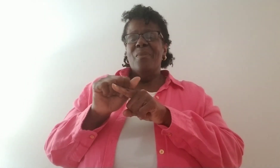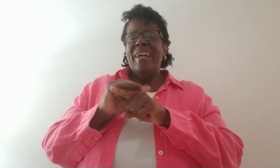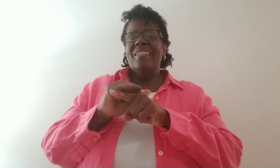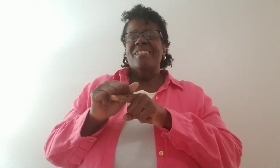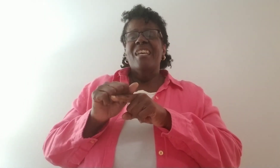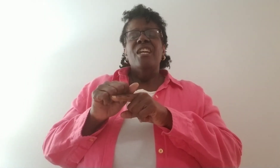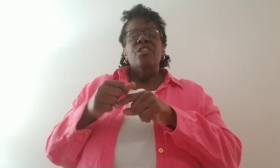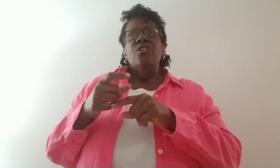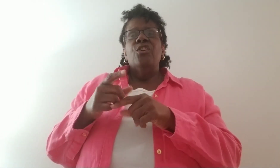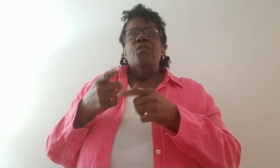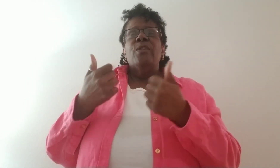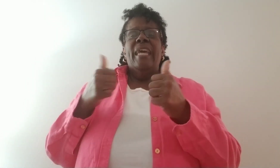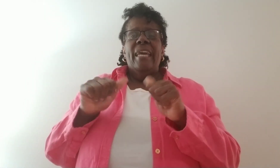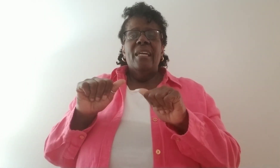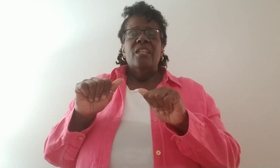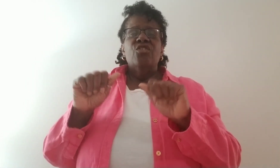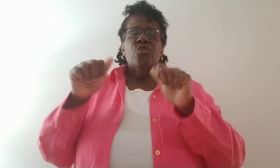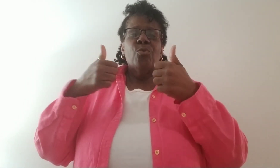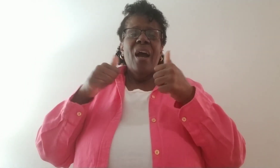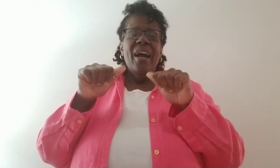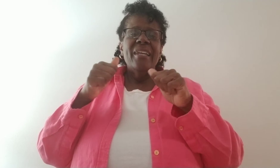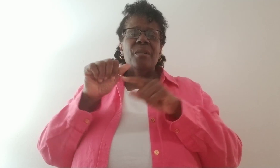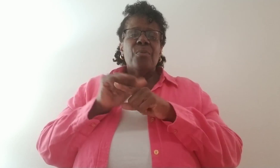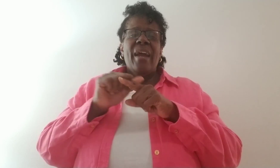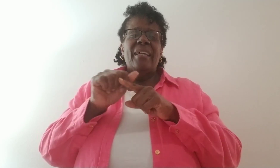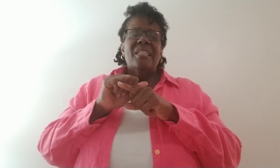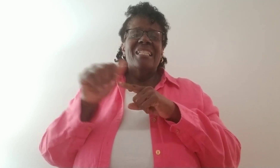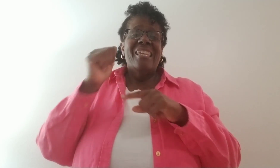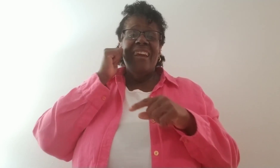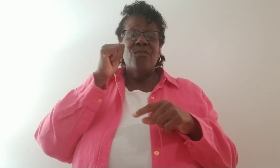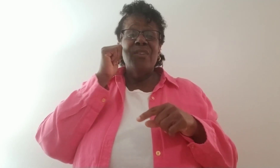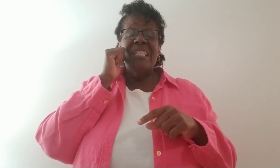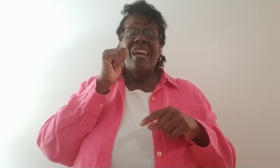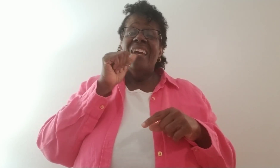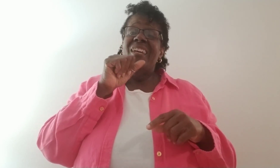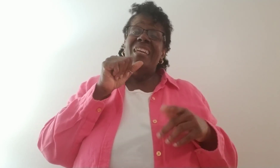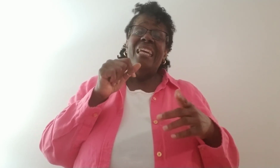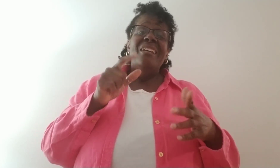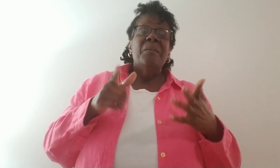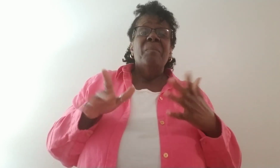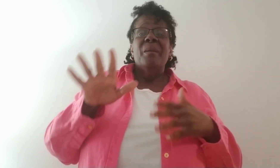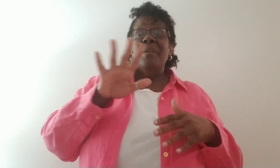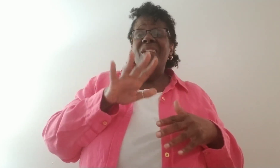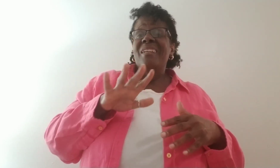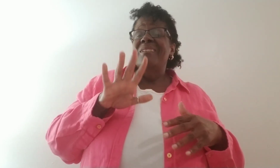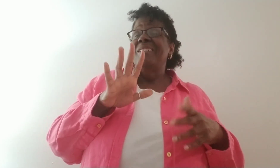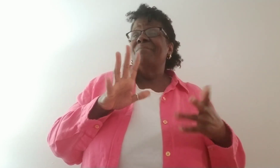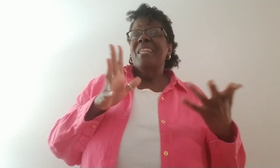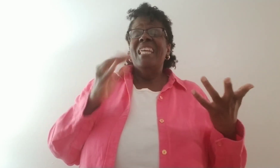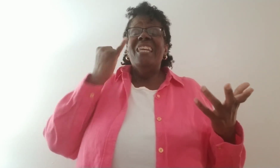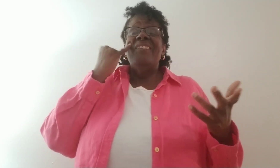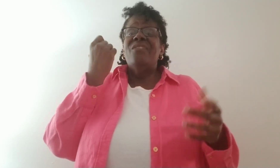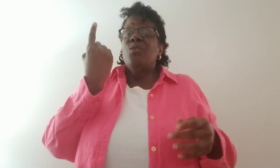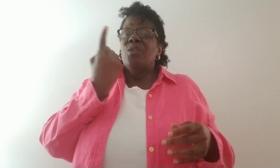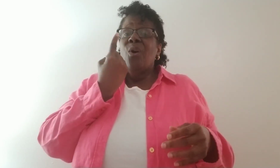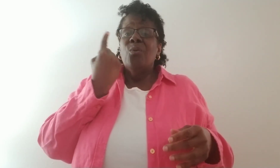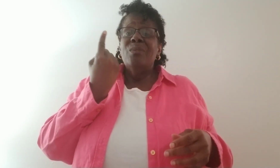continue to practice. If you can, try to practice every day, maybe, even if you can only